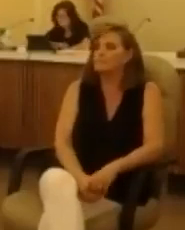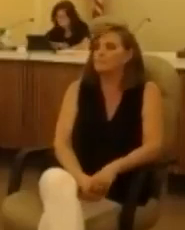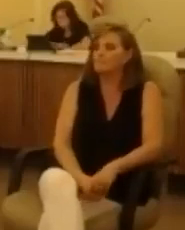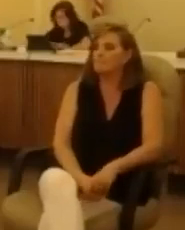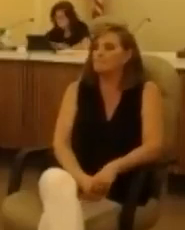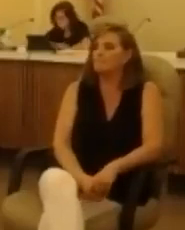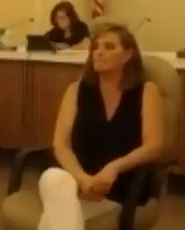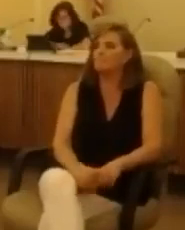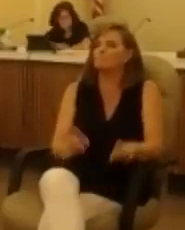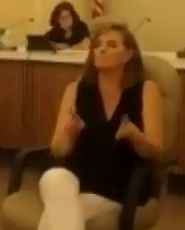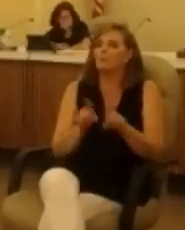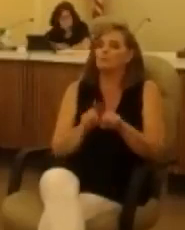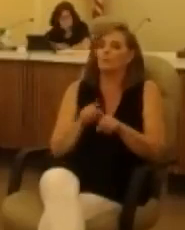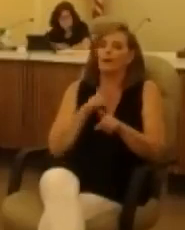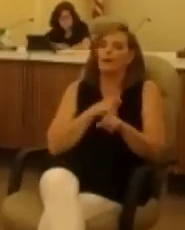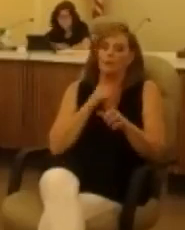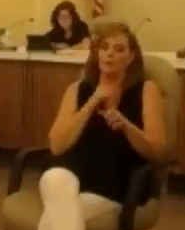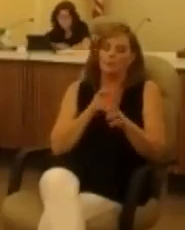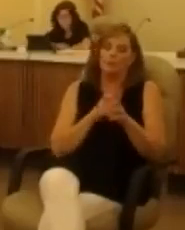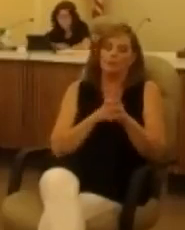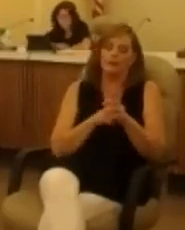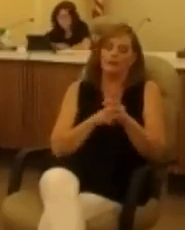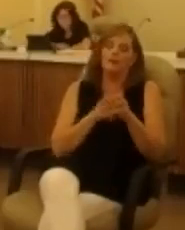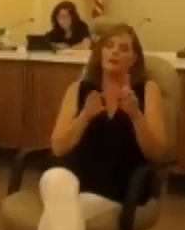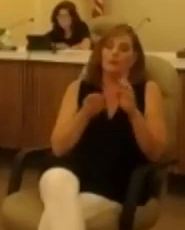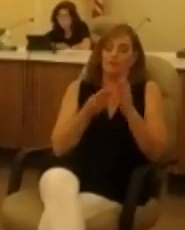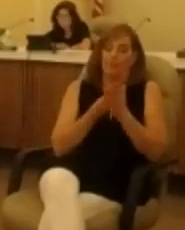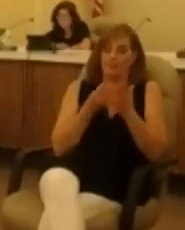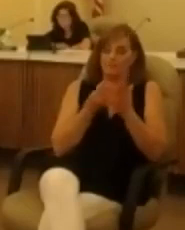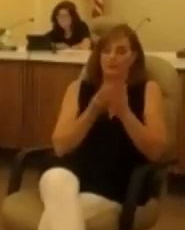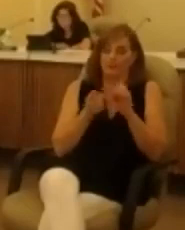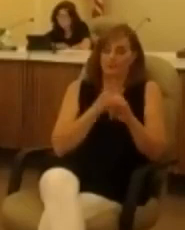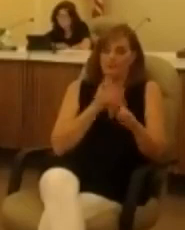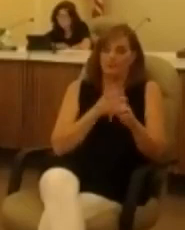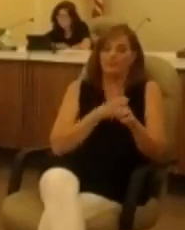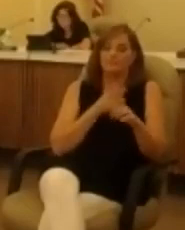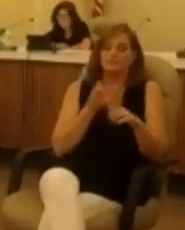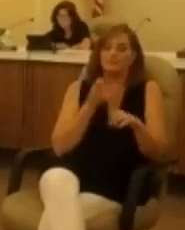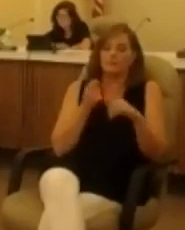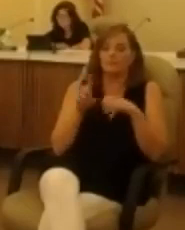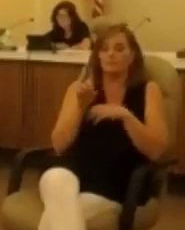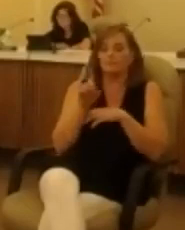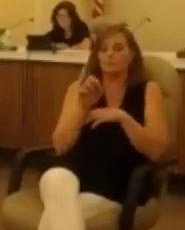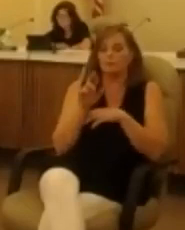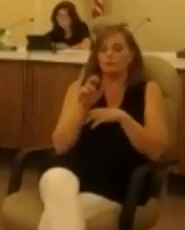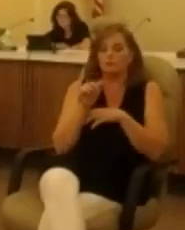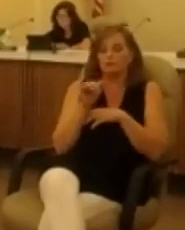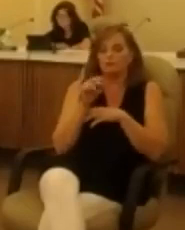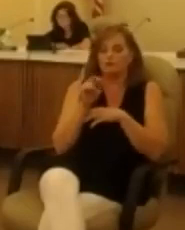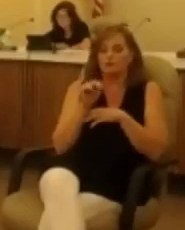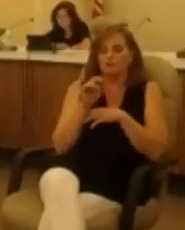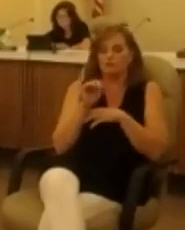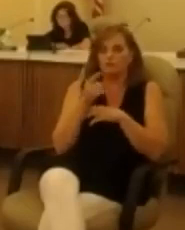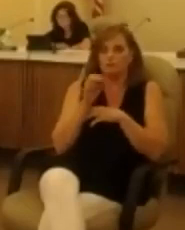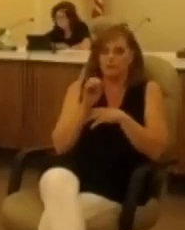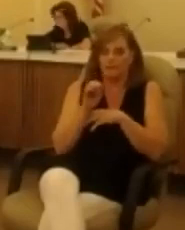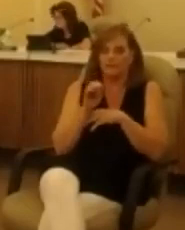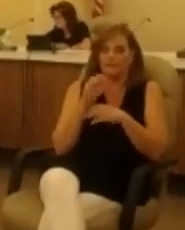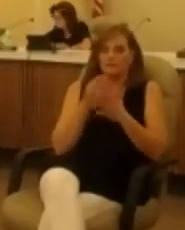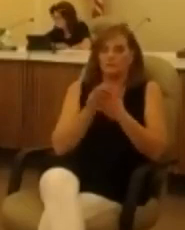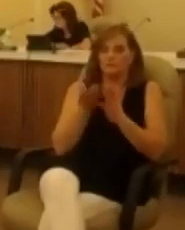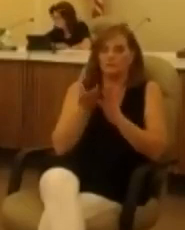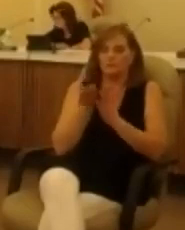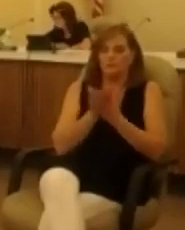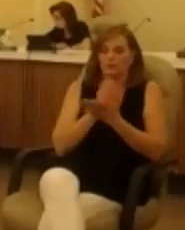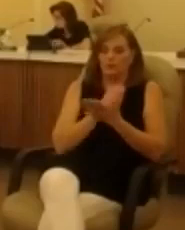I will also note that the funds for this are coming out of the drainage budget, which is not, its funds are